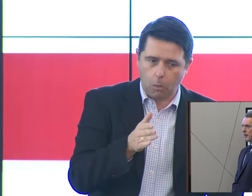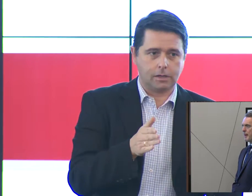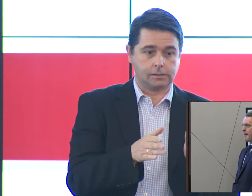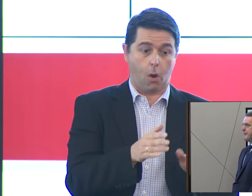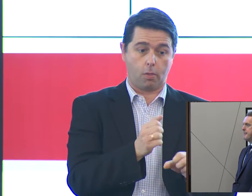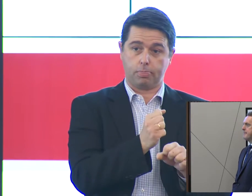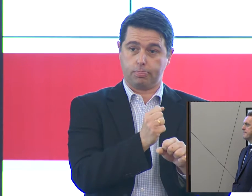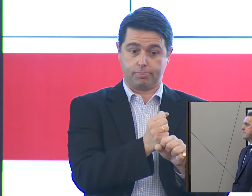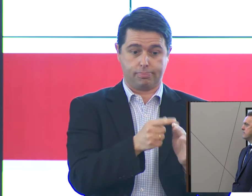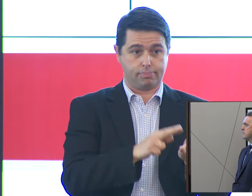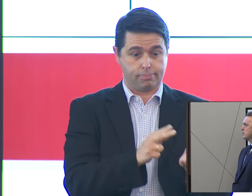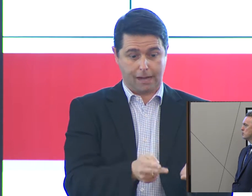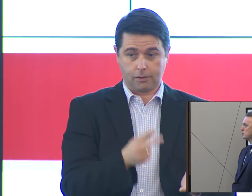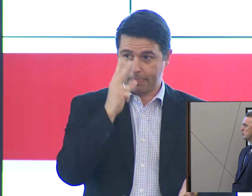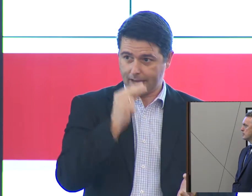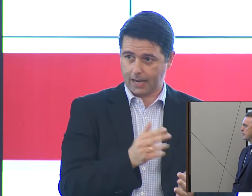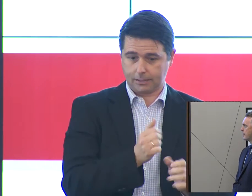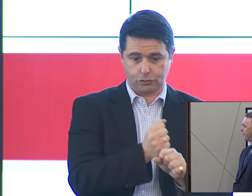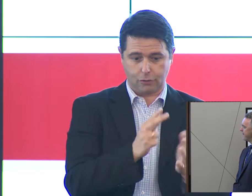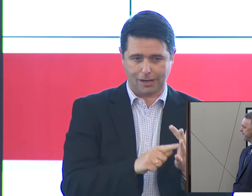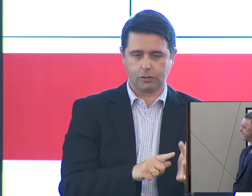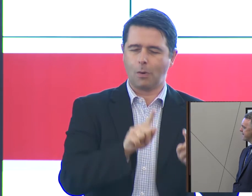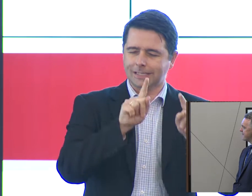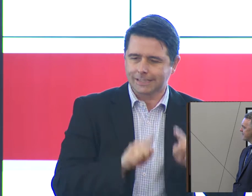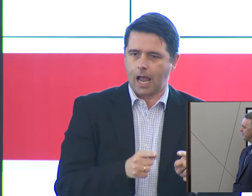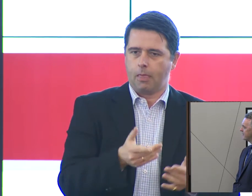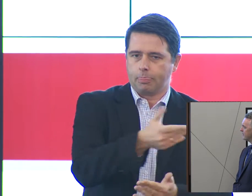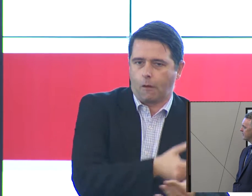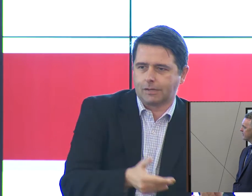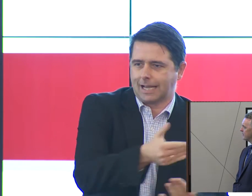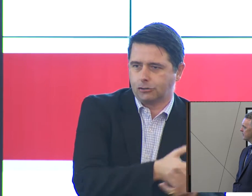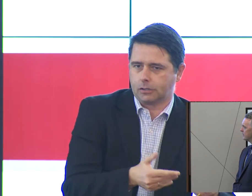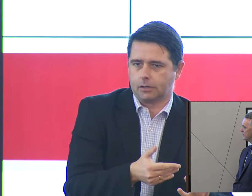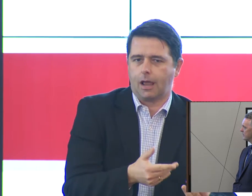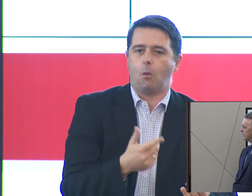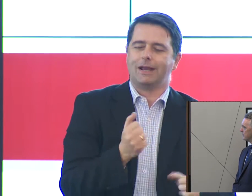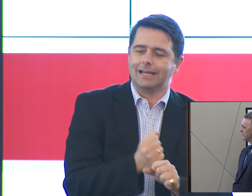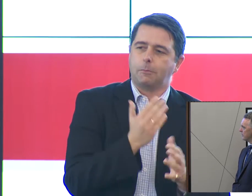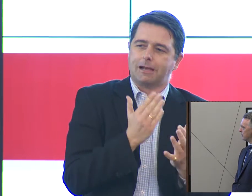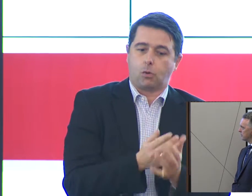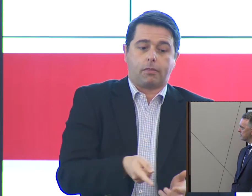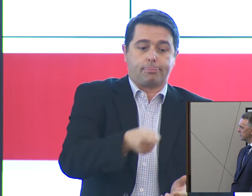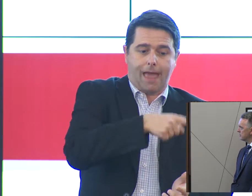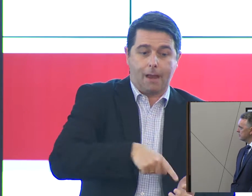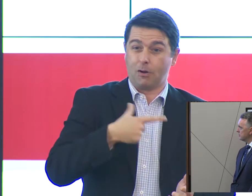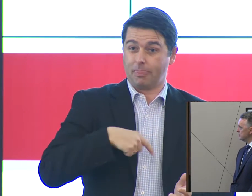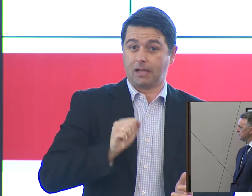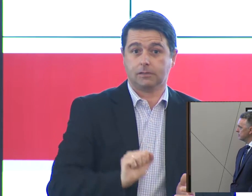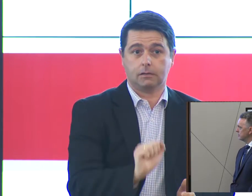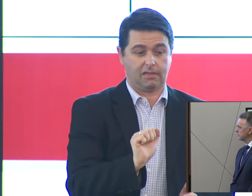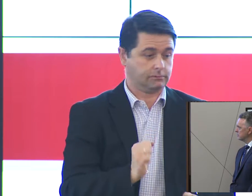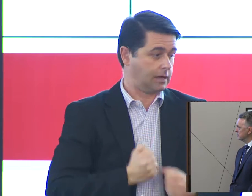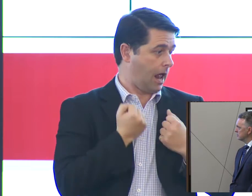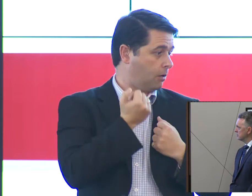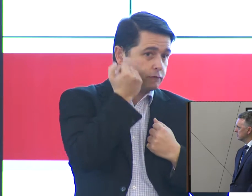So I do hope that if we focus on the next generation and we have the younger generation thinking about that and starting those conversations, then we